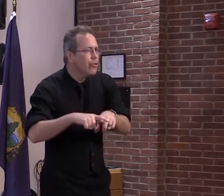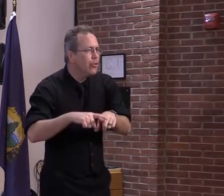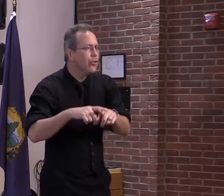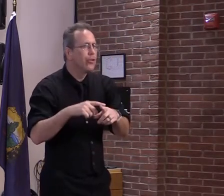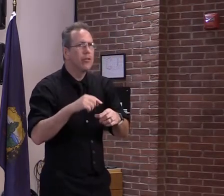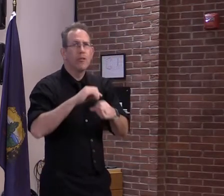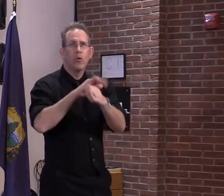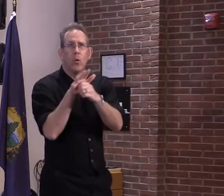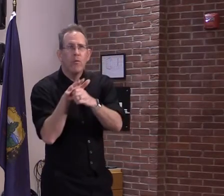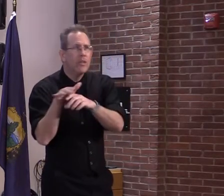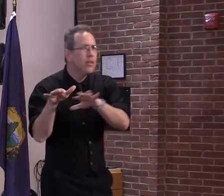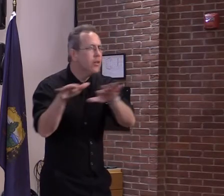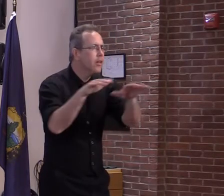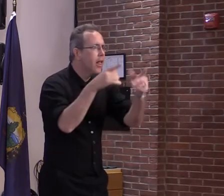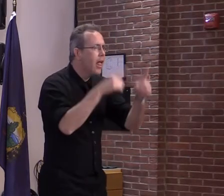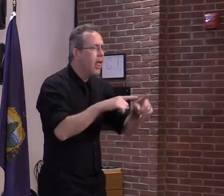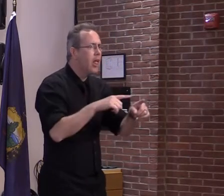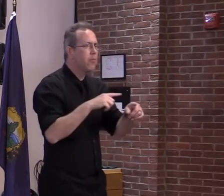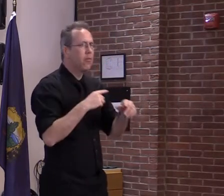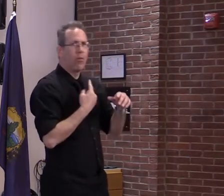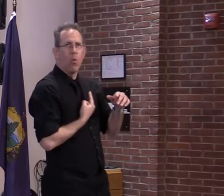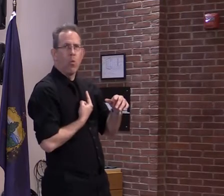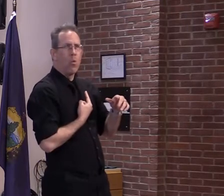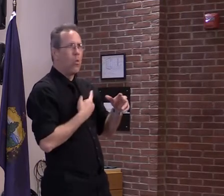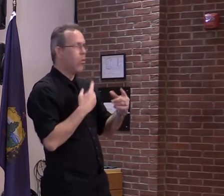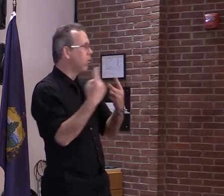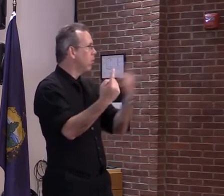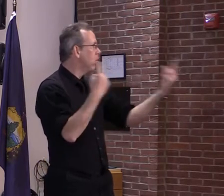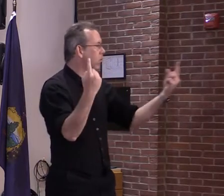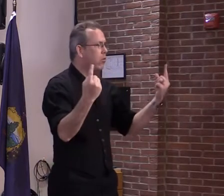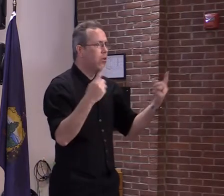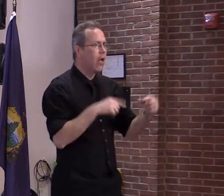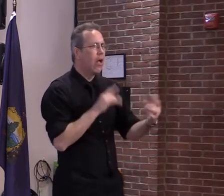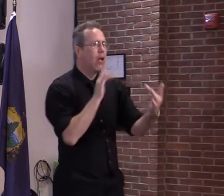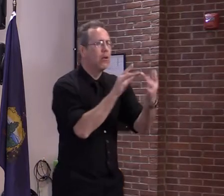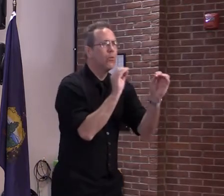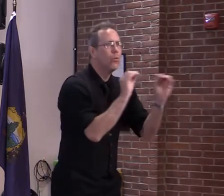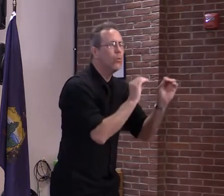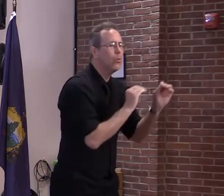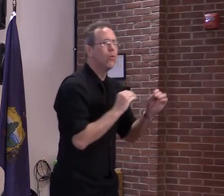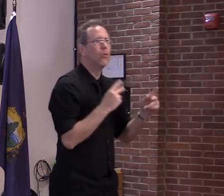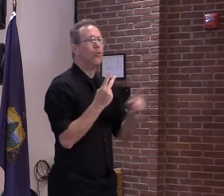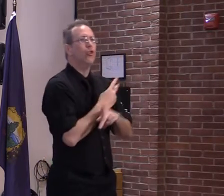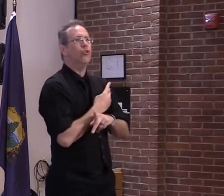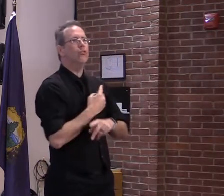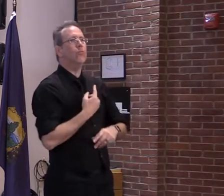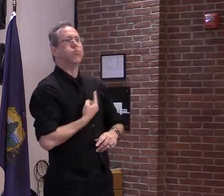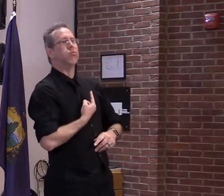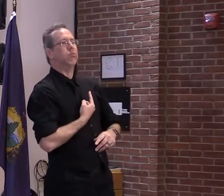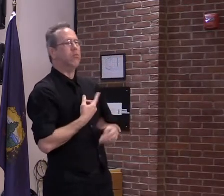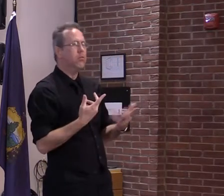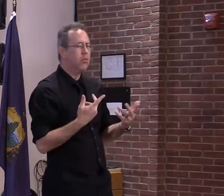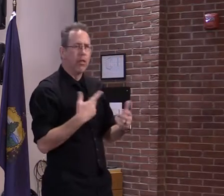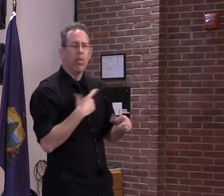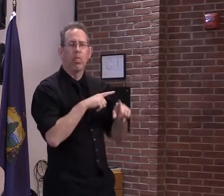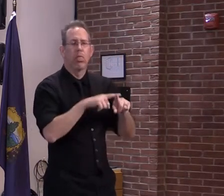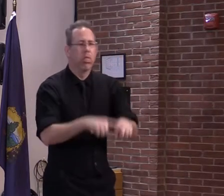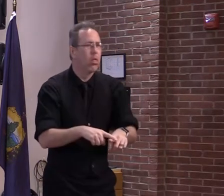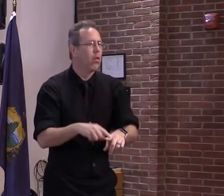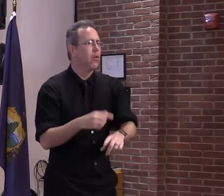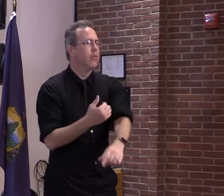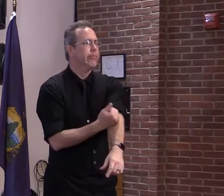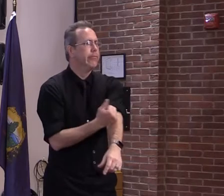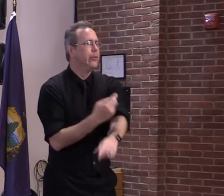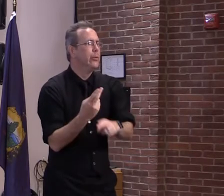that you're now encountering. When you're isolated, you're not injecting with others. So if you do have an